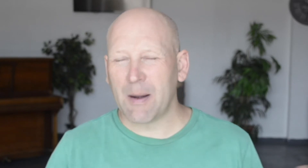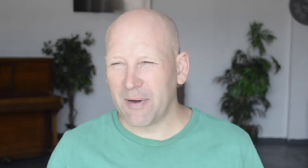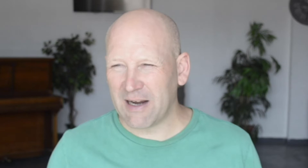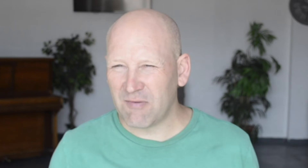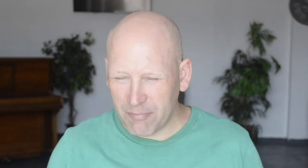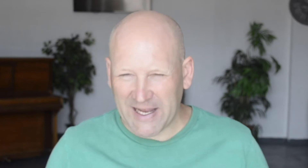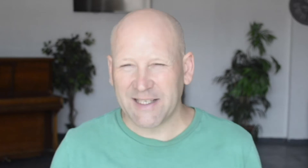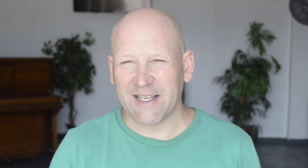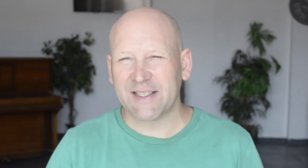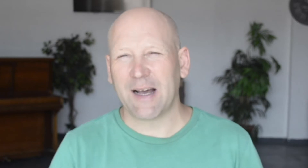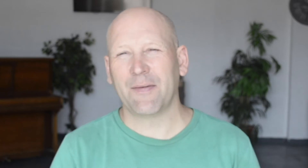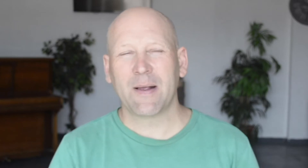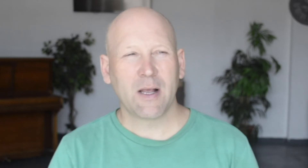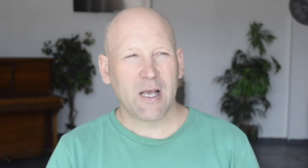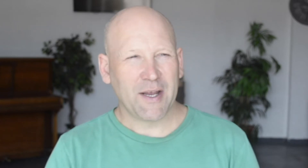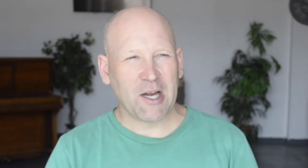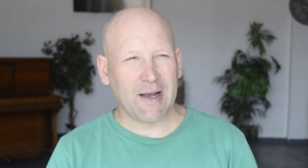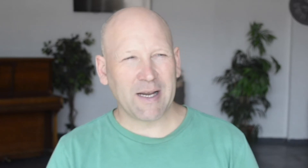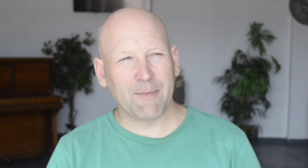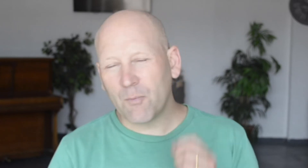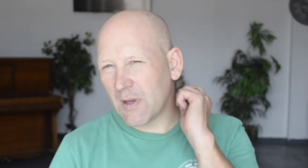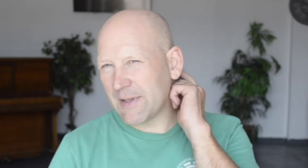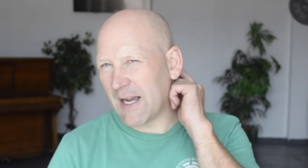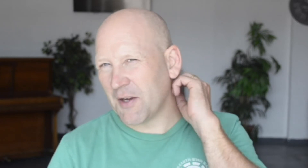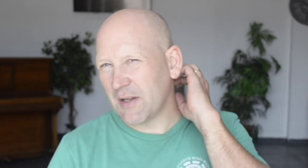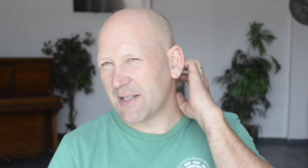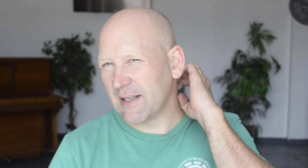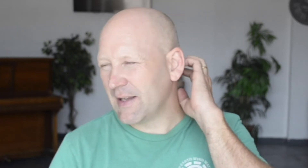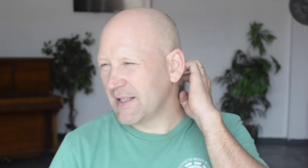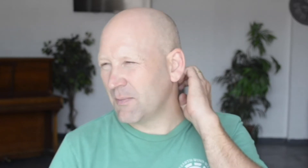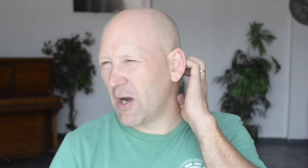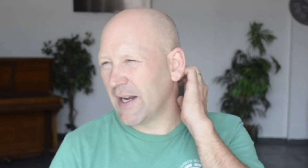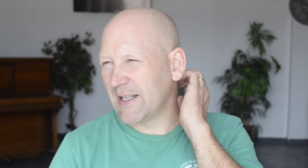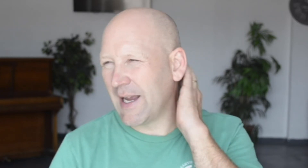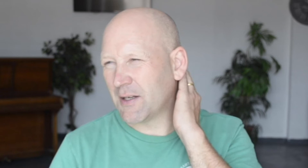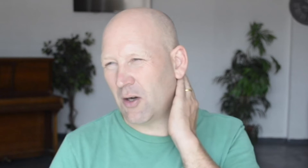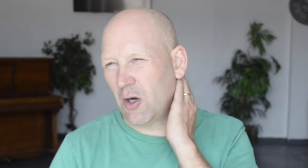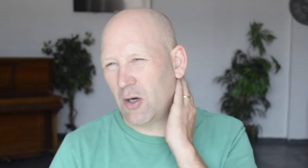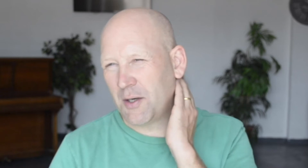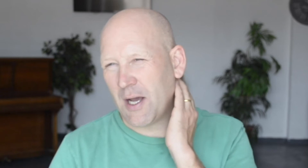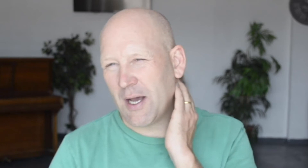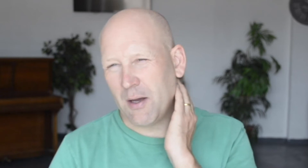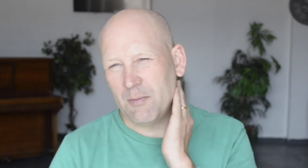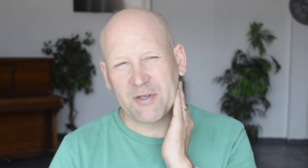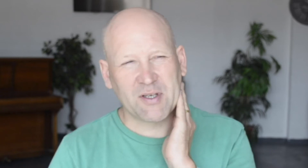constantly replicating itself. You know, and let me tell you, this is my take